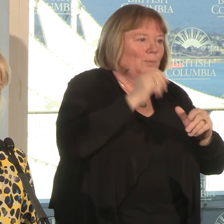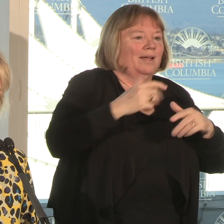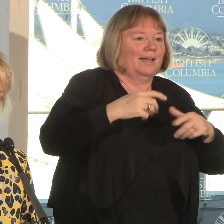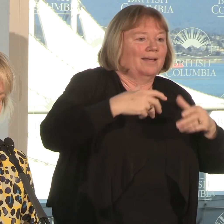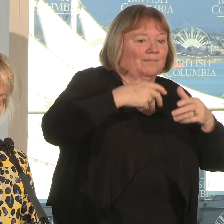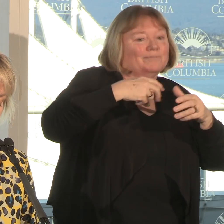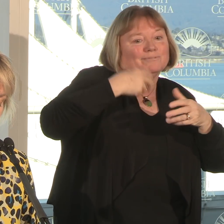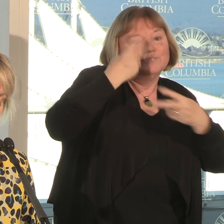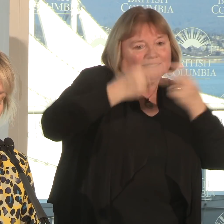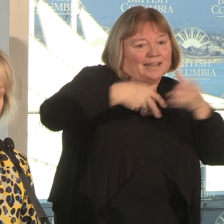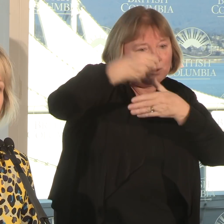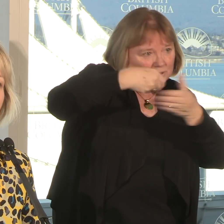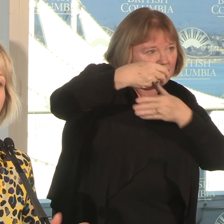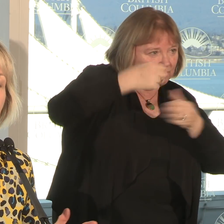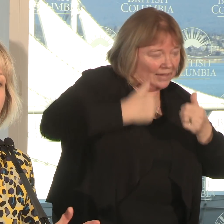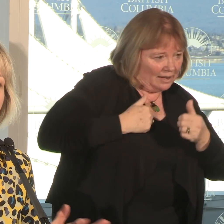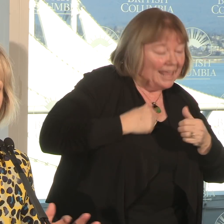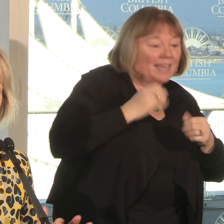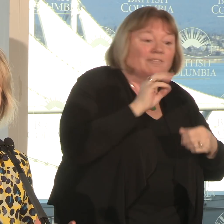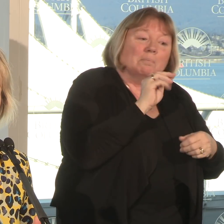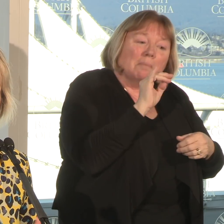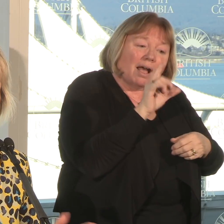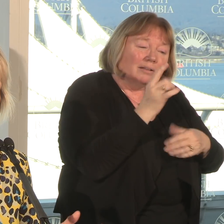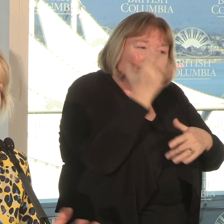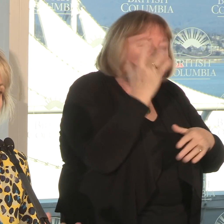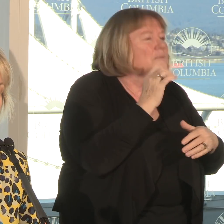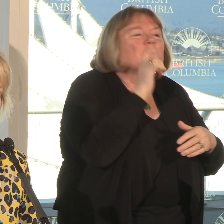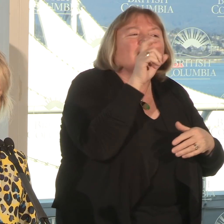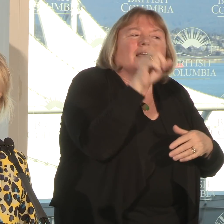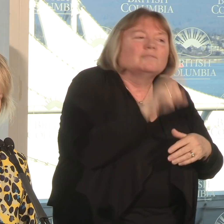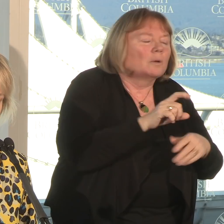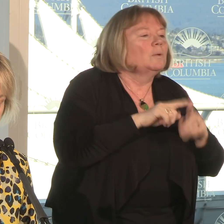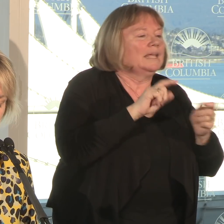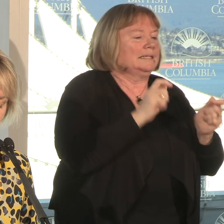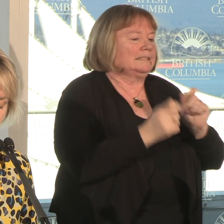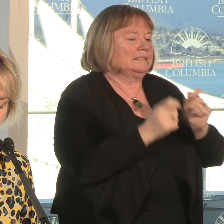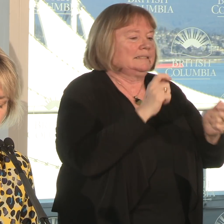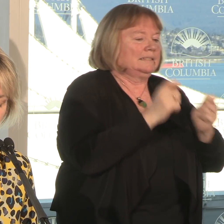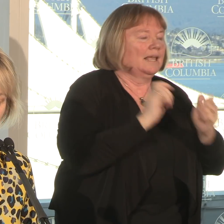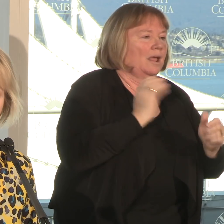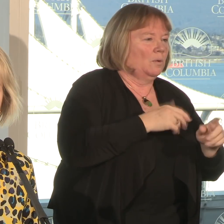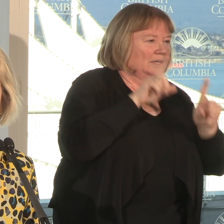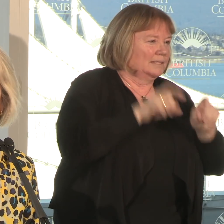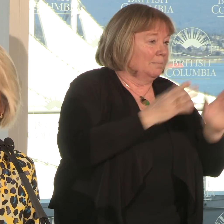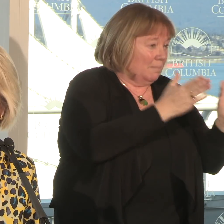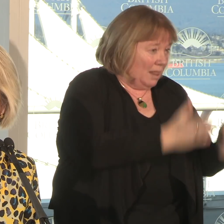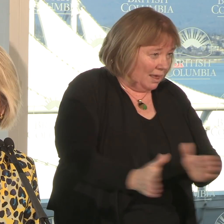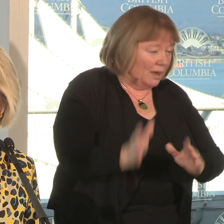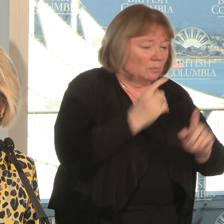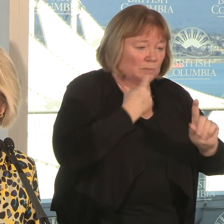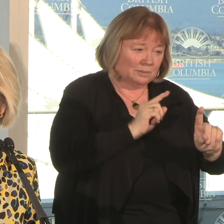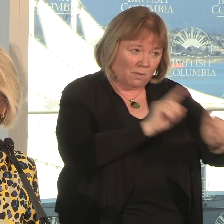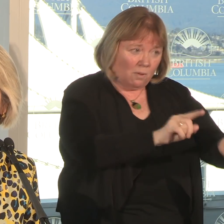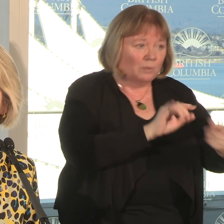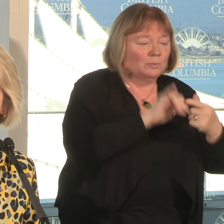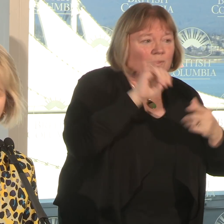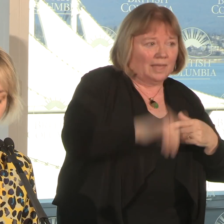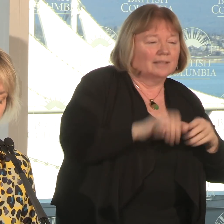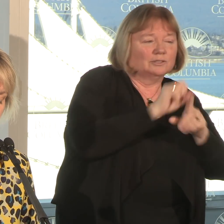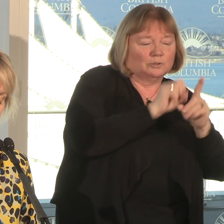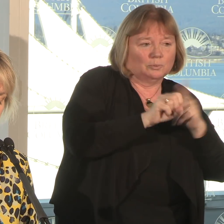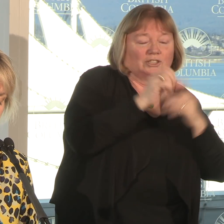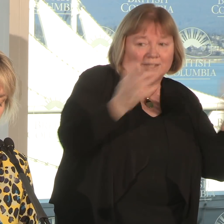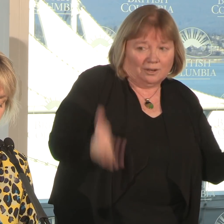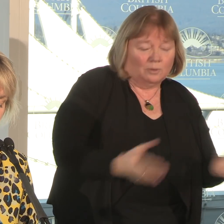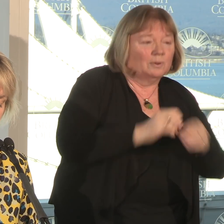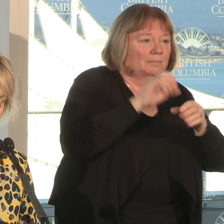even if they have mild illness. So we need to adapt, and we are adapting our testing strategy to respond to the situation that we do have here